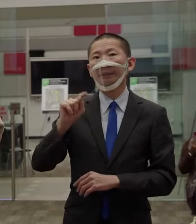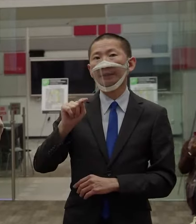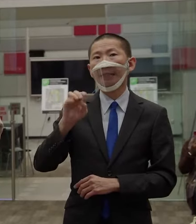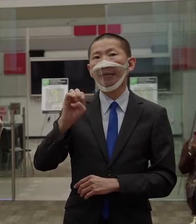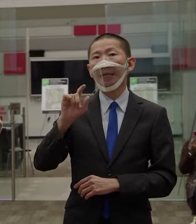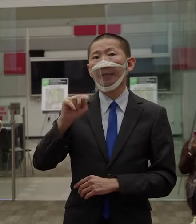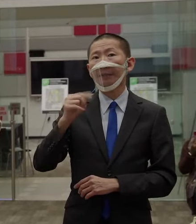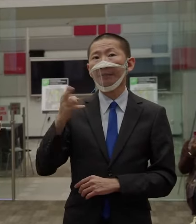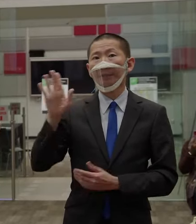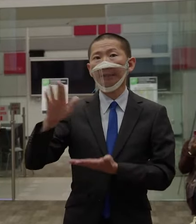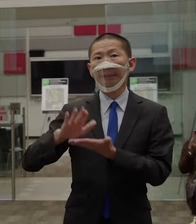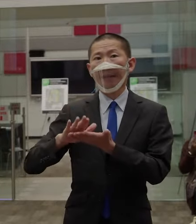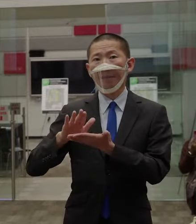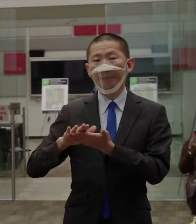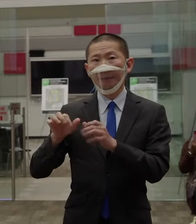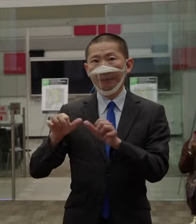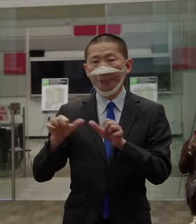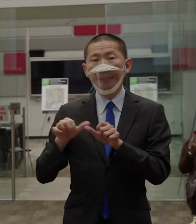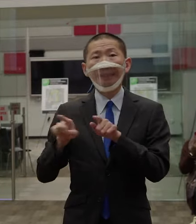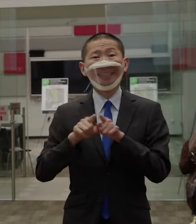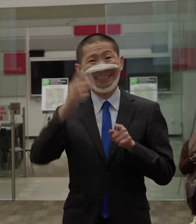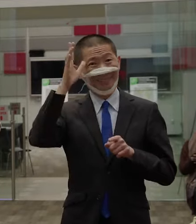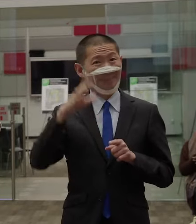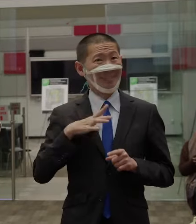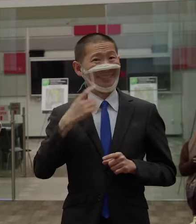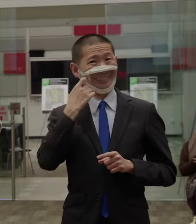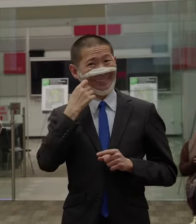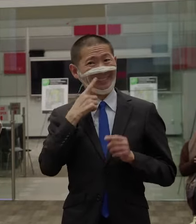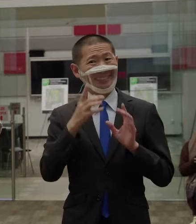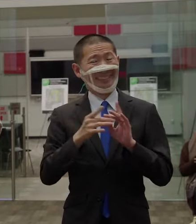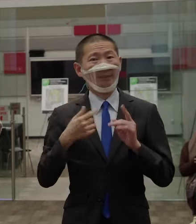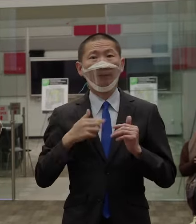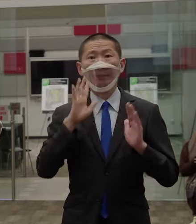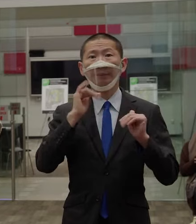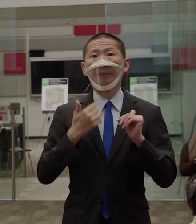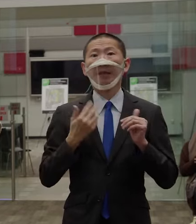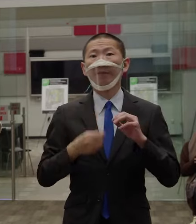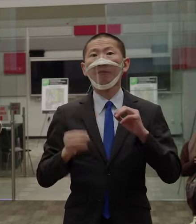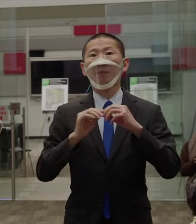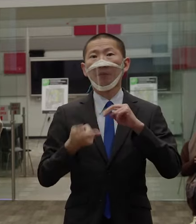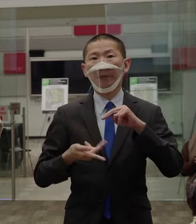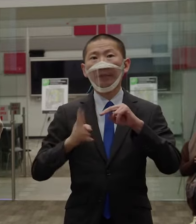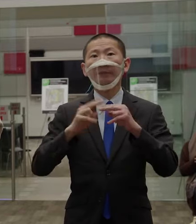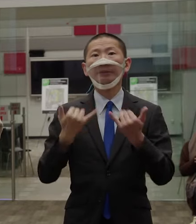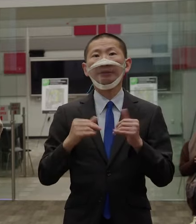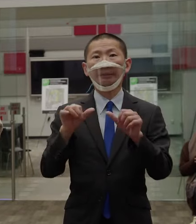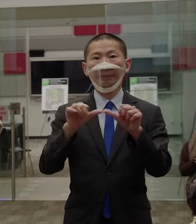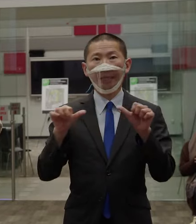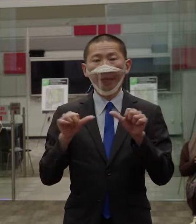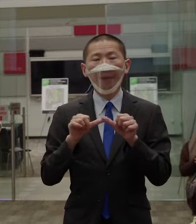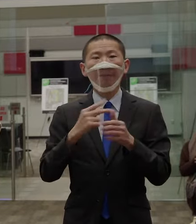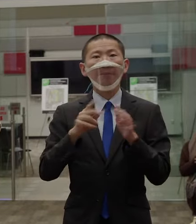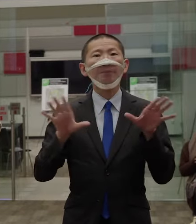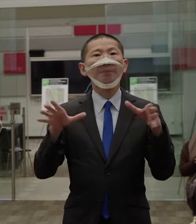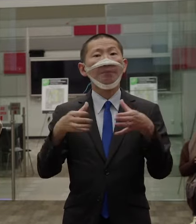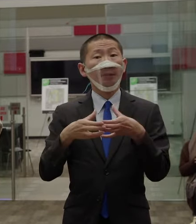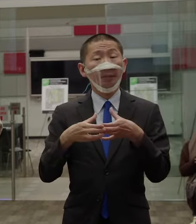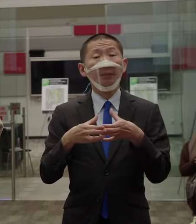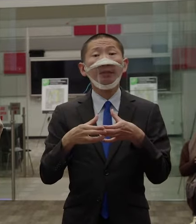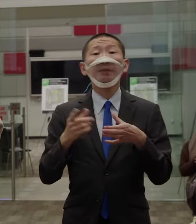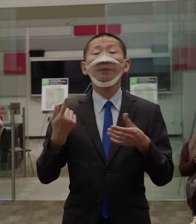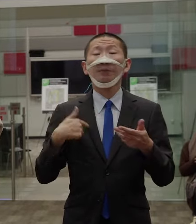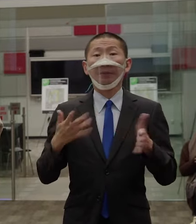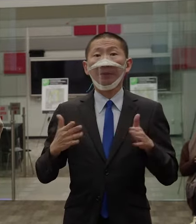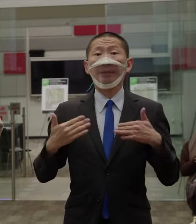Elizabeth's campus. As the gentleman before me spoke, we expect an increase in this area population, and there